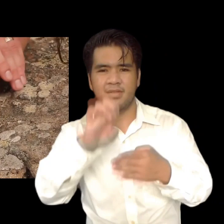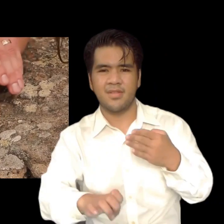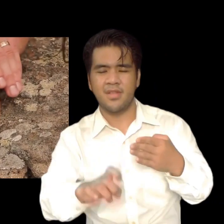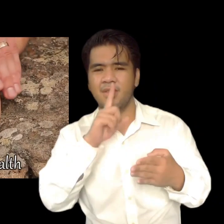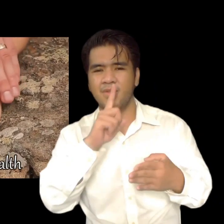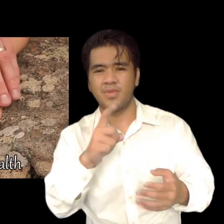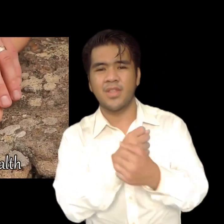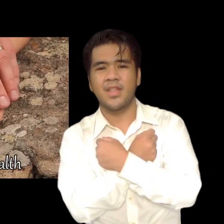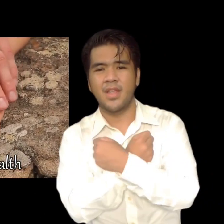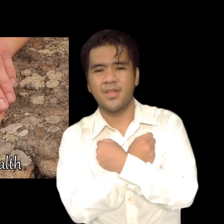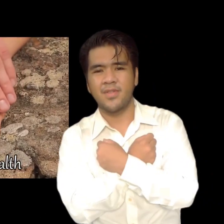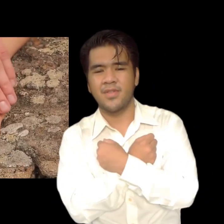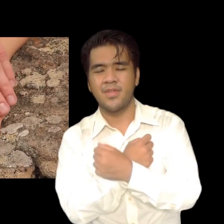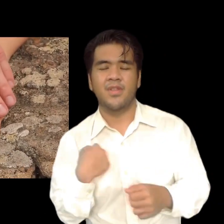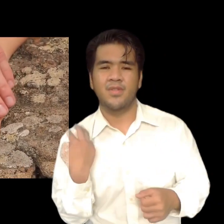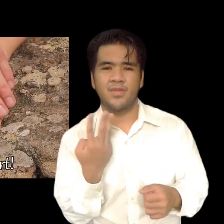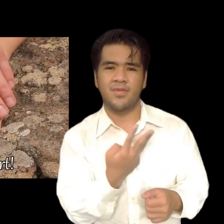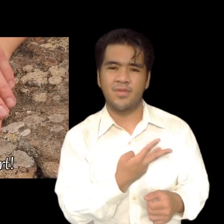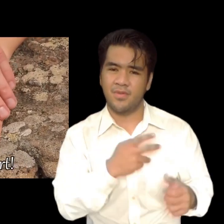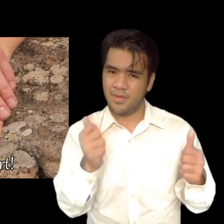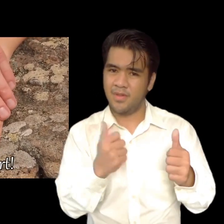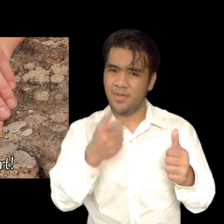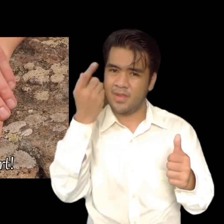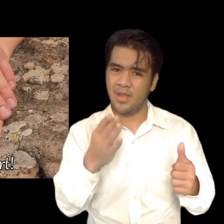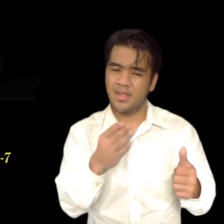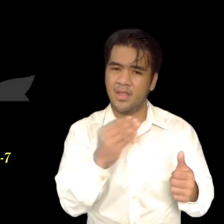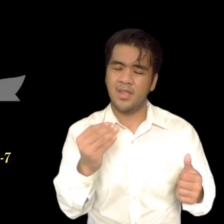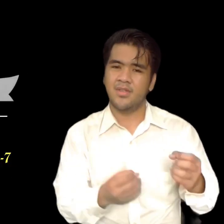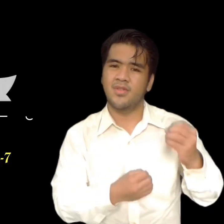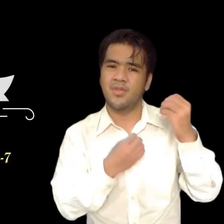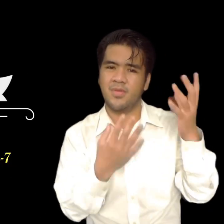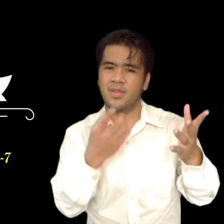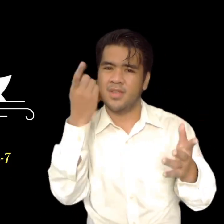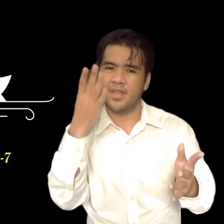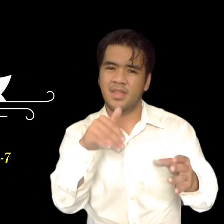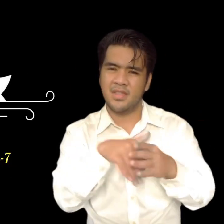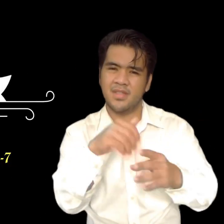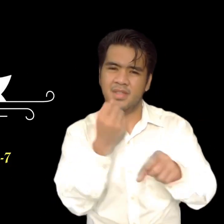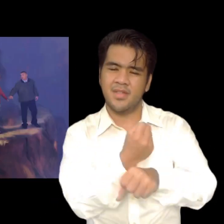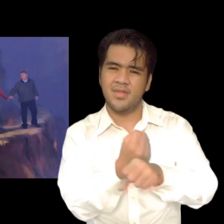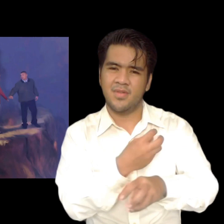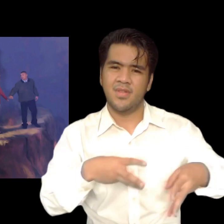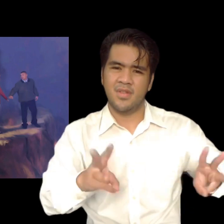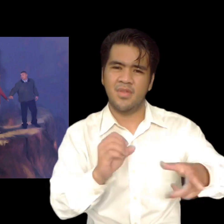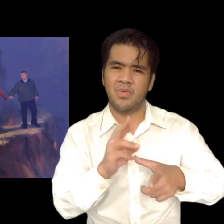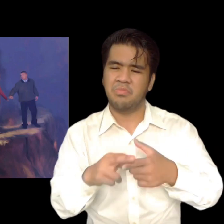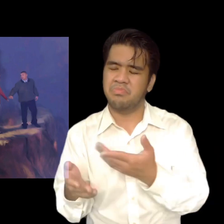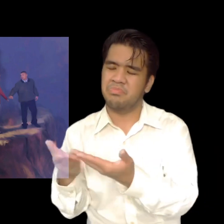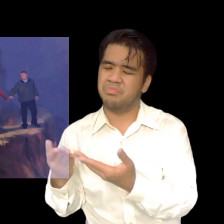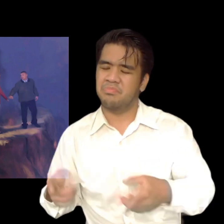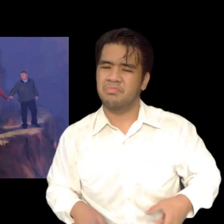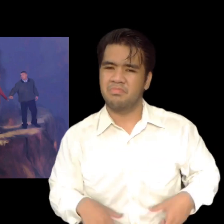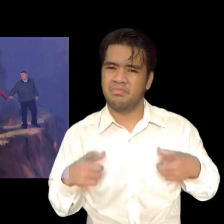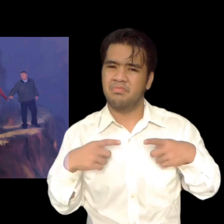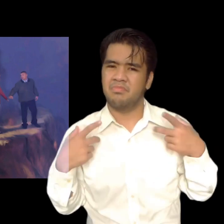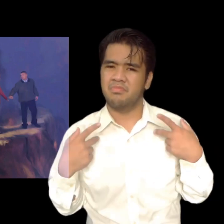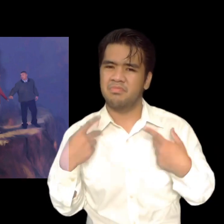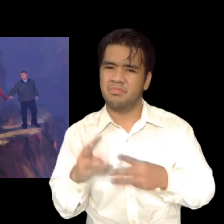in sickness and in health, till death do us part. And that's what true love is. So will we follow God and walk the narrow